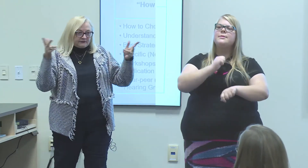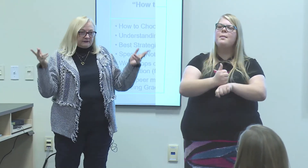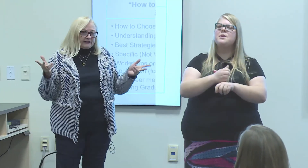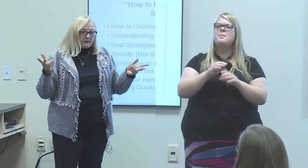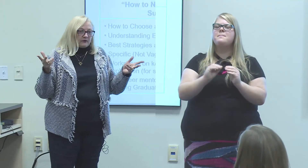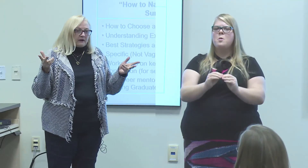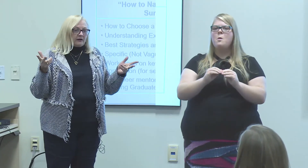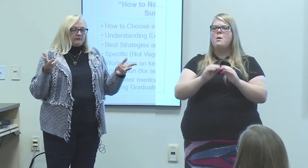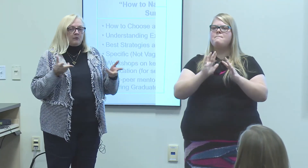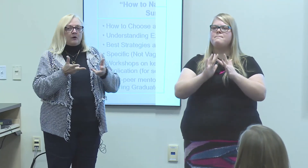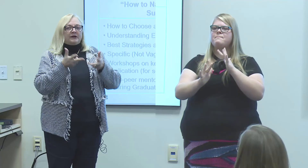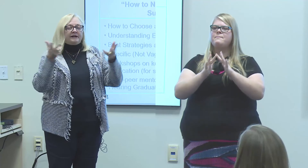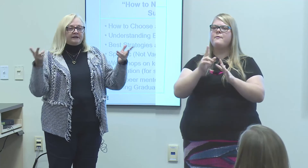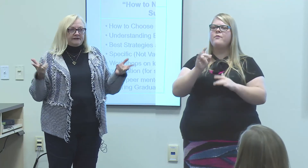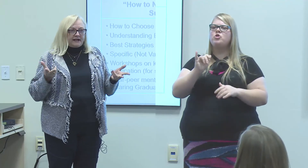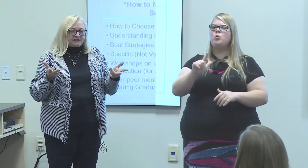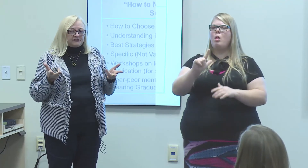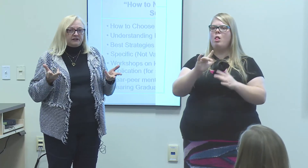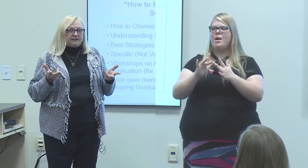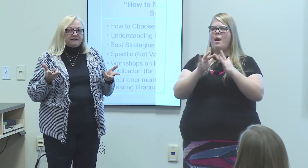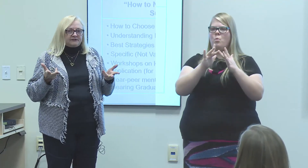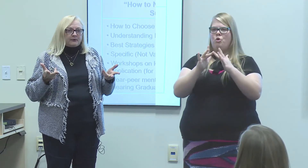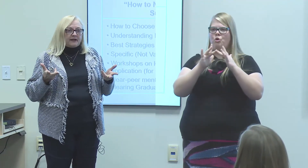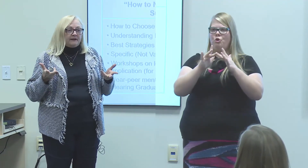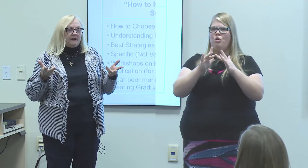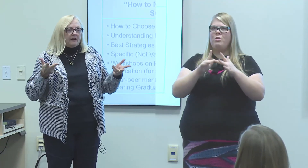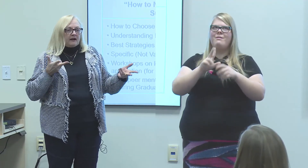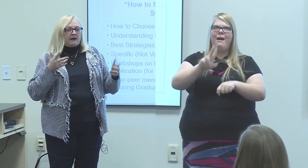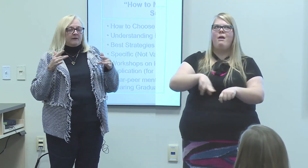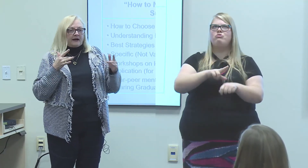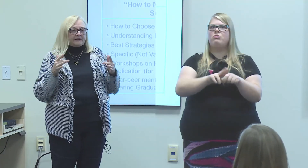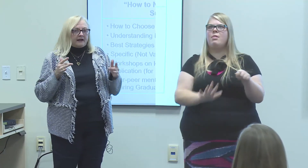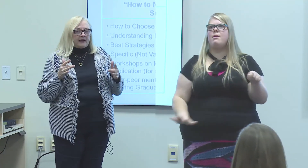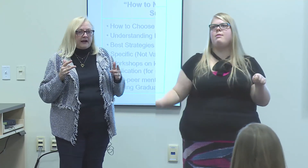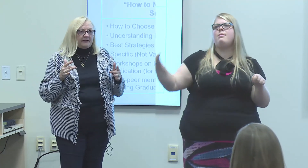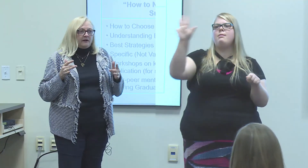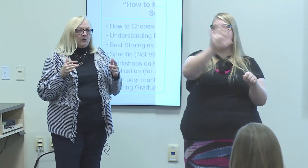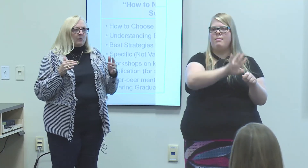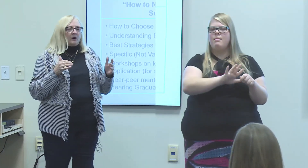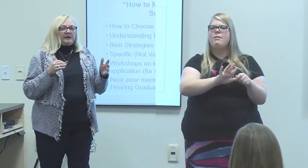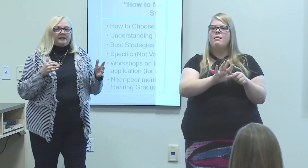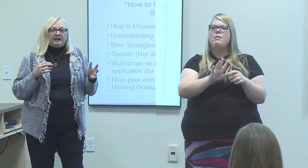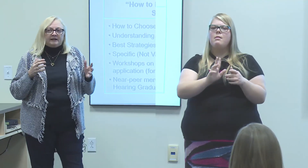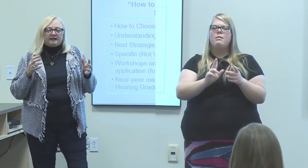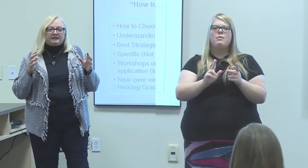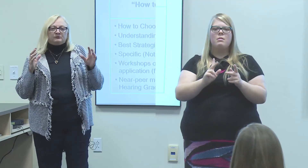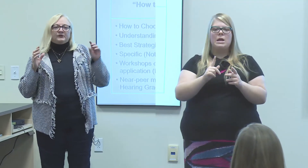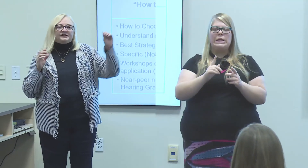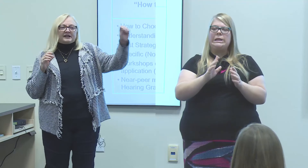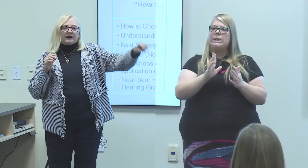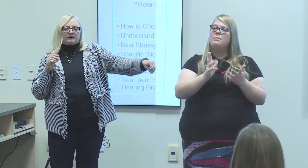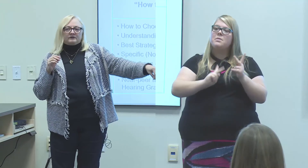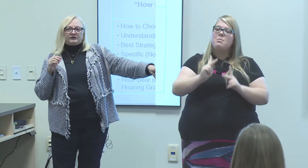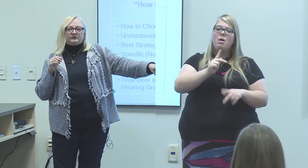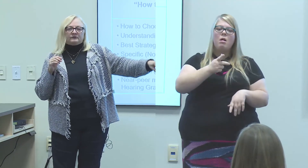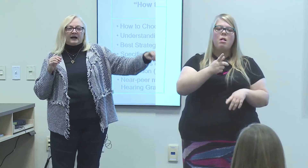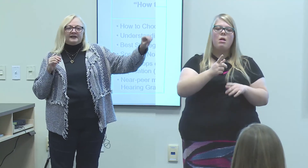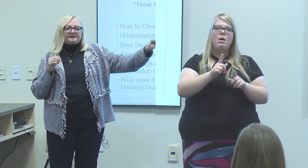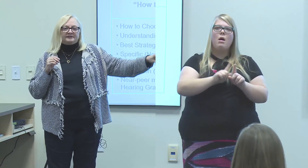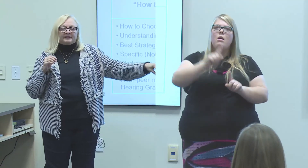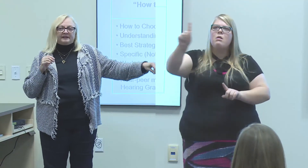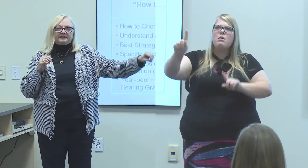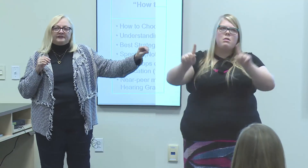virtual network, more nationally spread online, where we can reach out